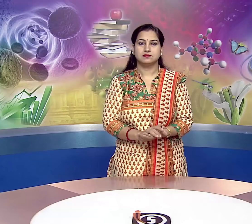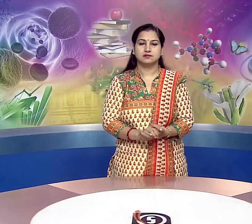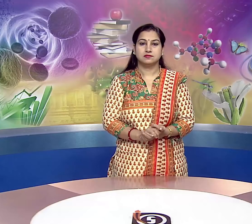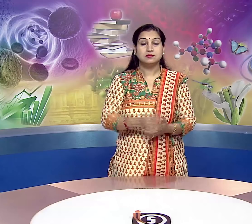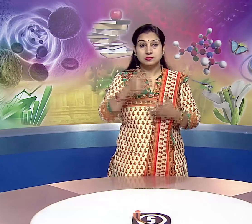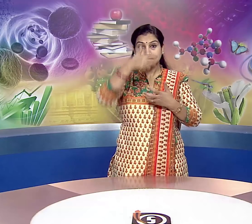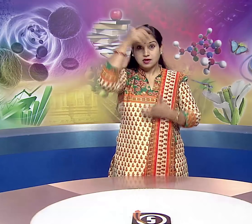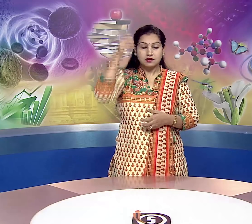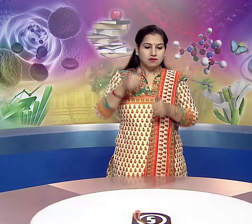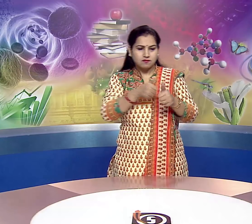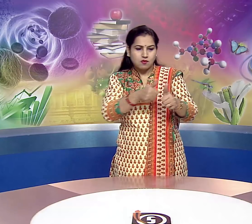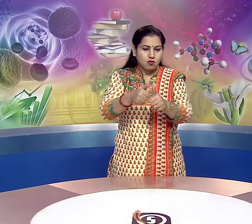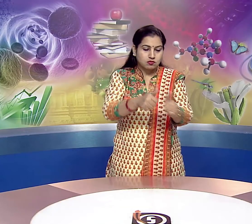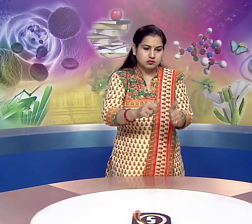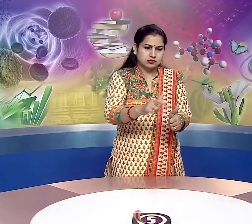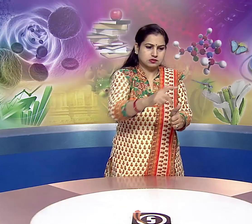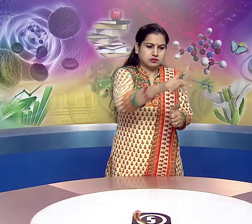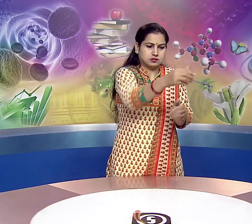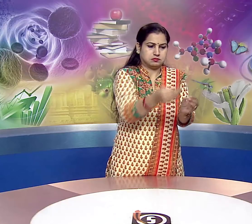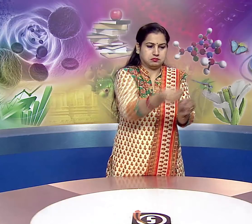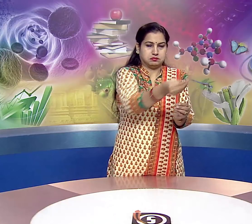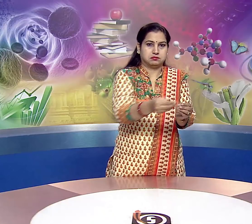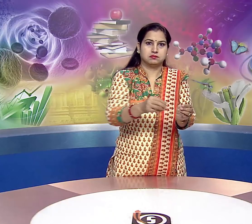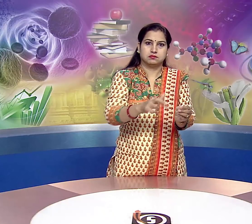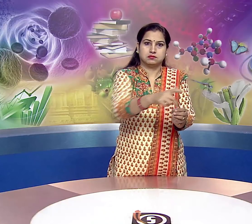The tiger followed them up the stairs.